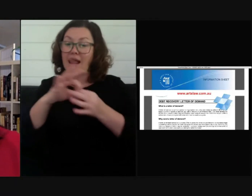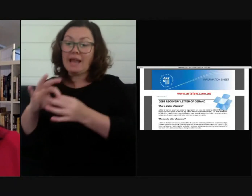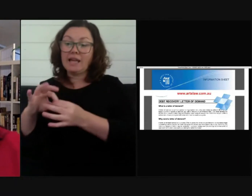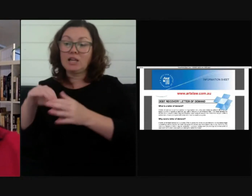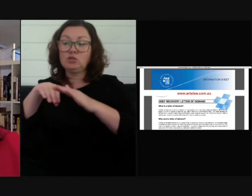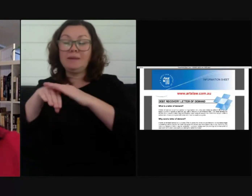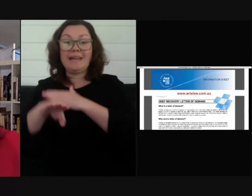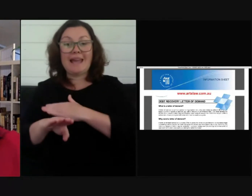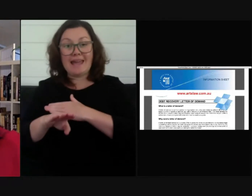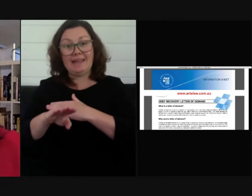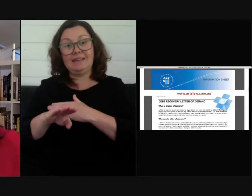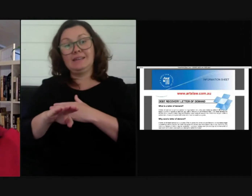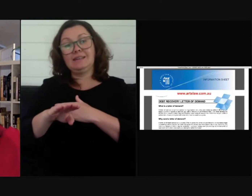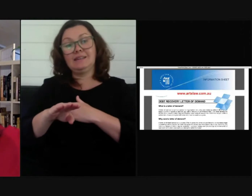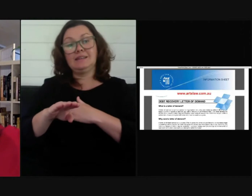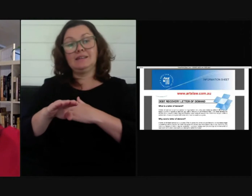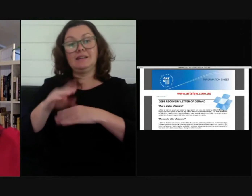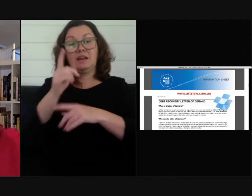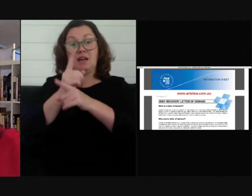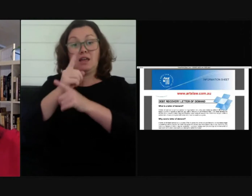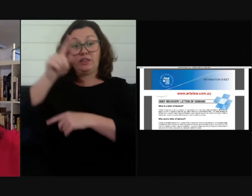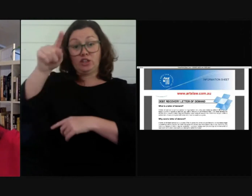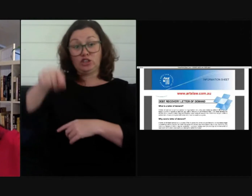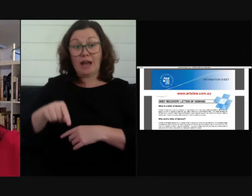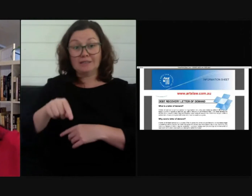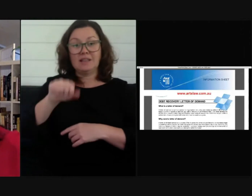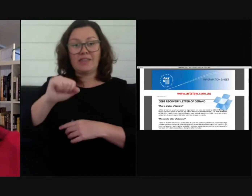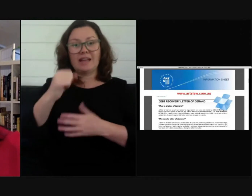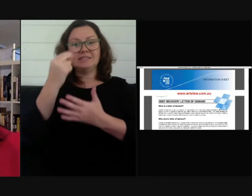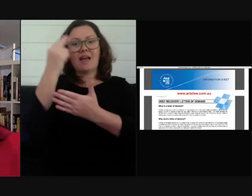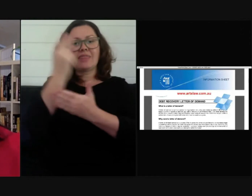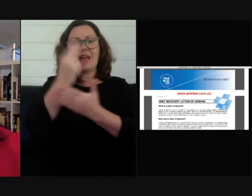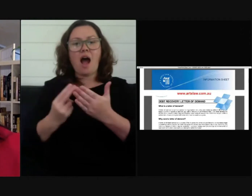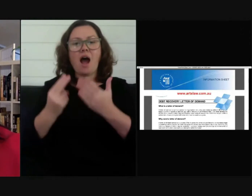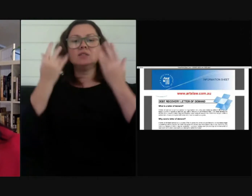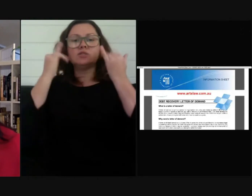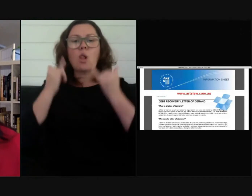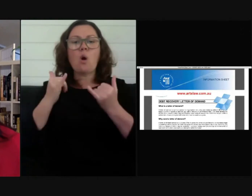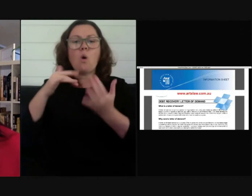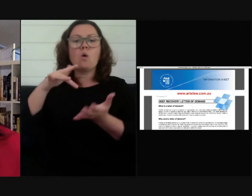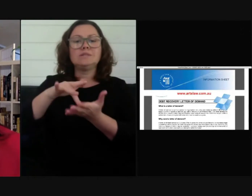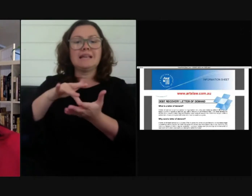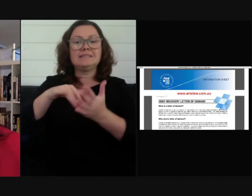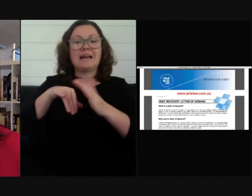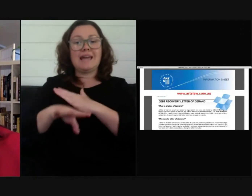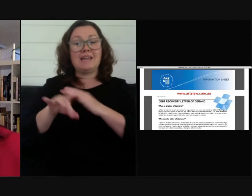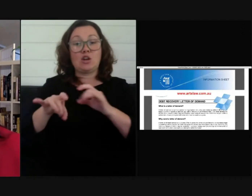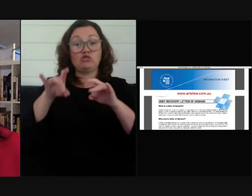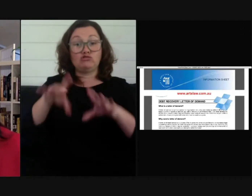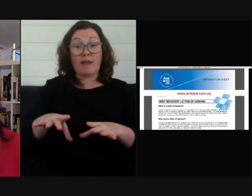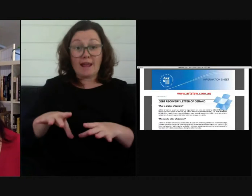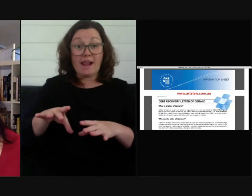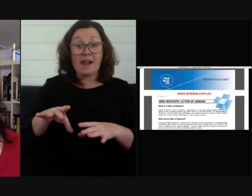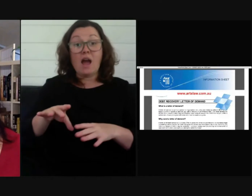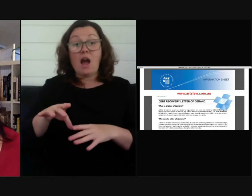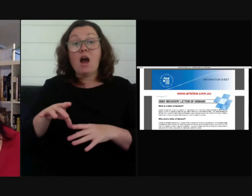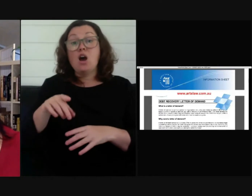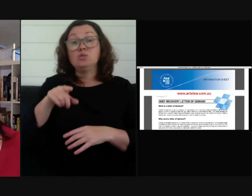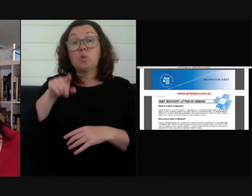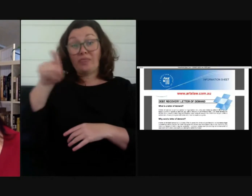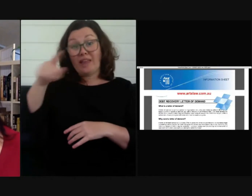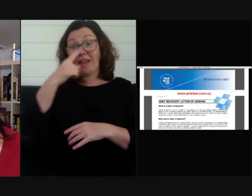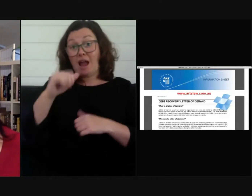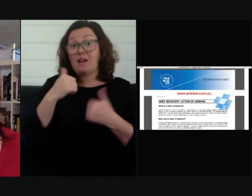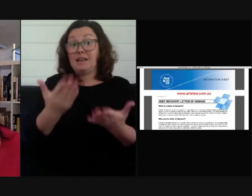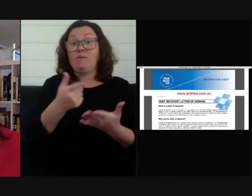also going strong. And so if you are having any legal issues around these things and you're not financially able to speak to a lawyer,